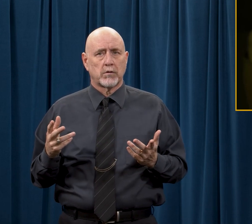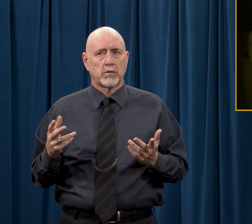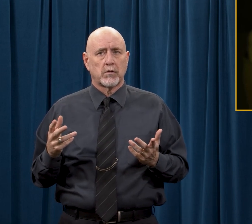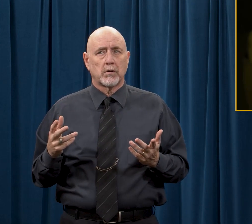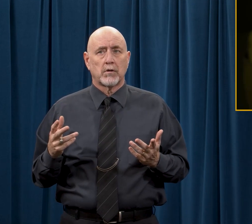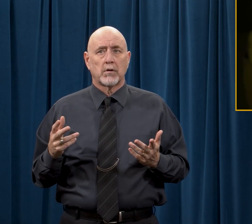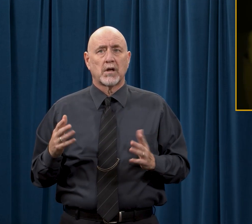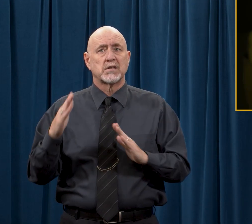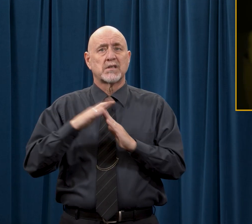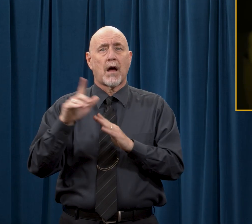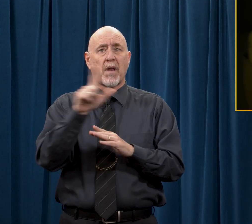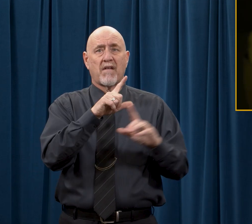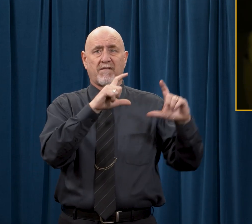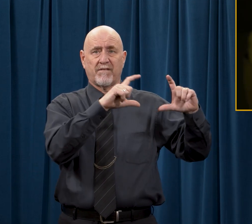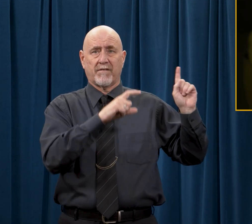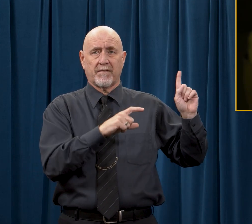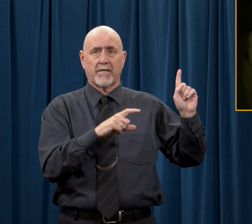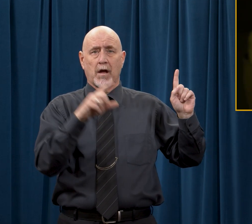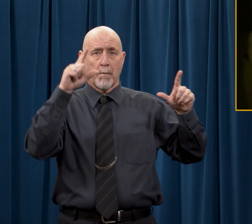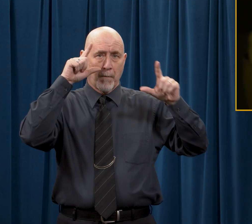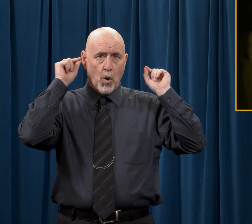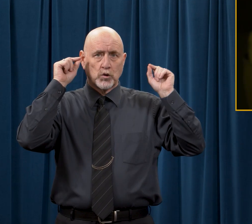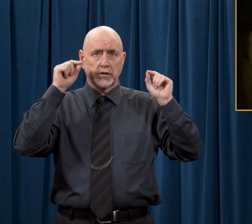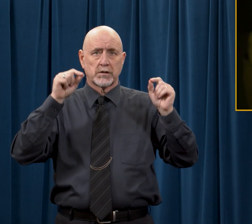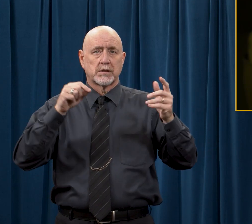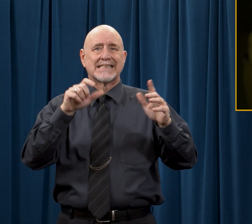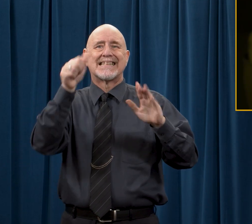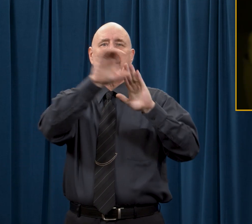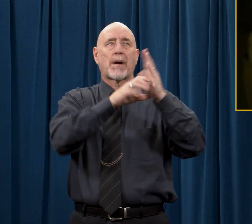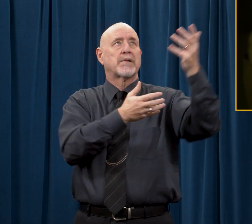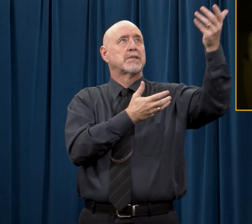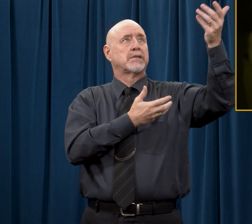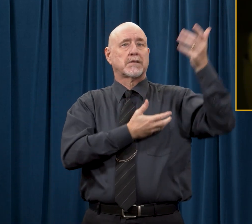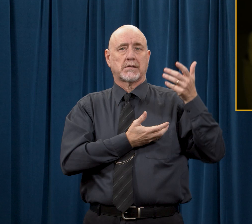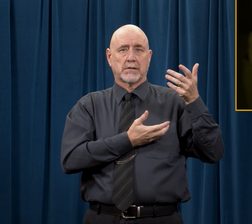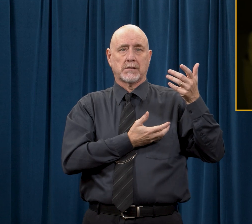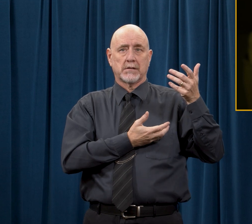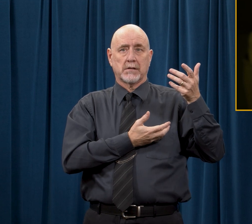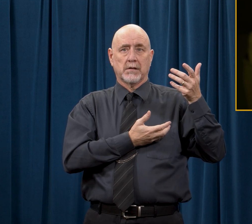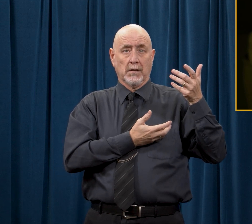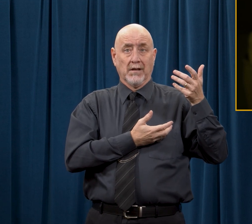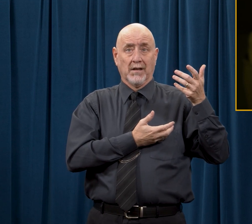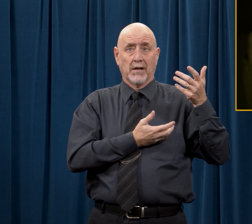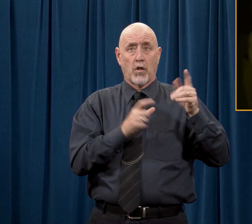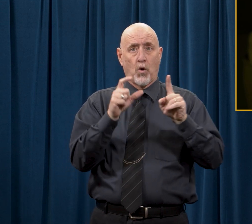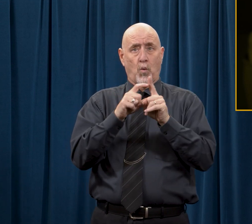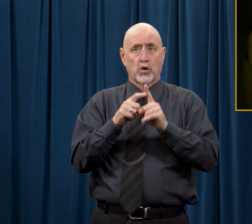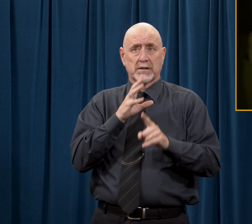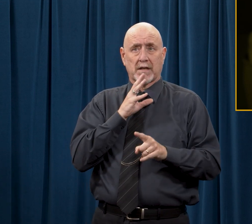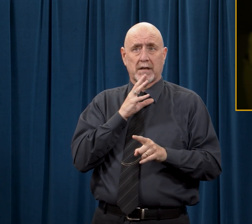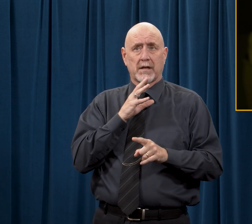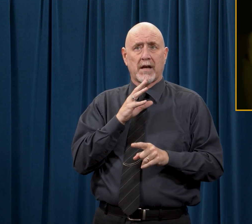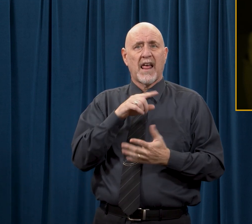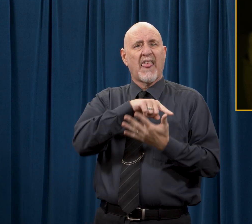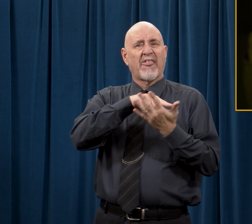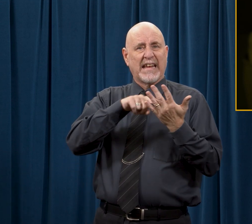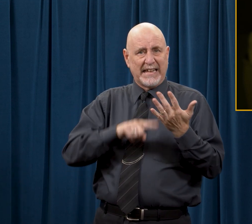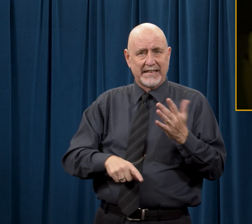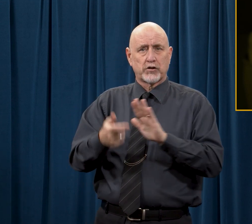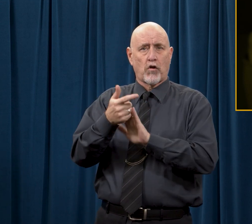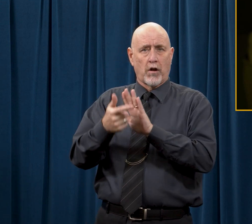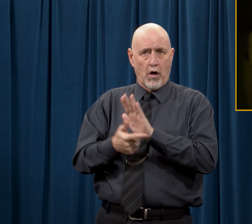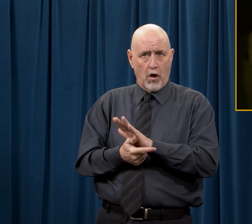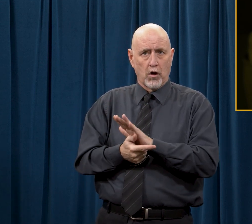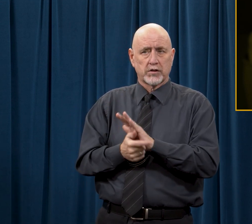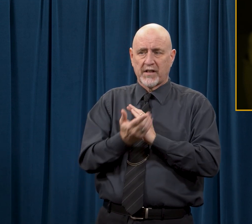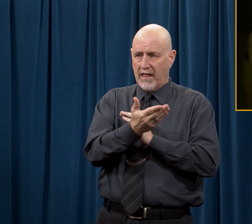people. In the top left, you've got Moses receiving the Ten Commandments. And the words say,